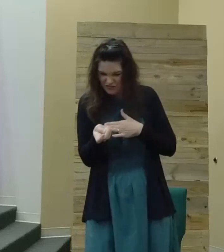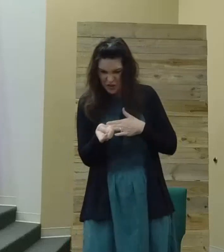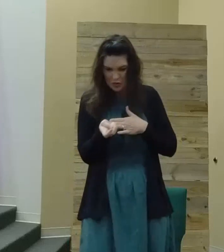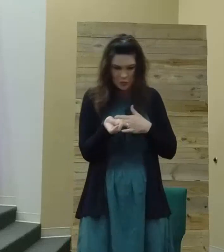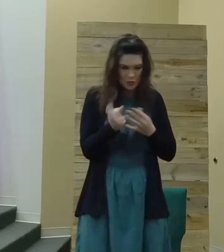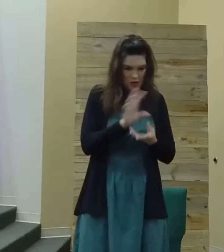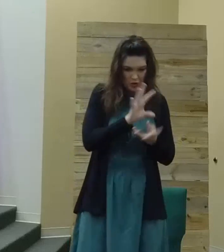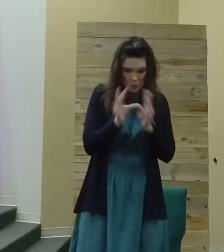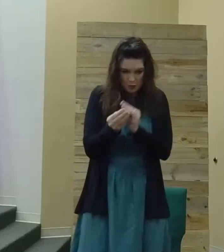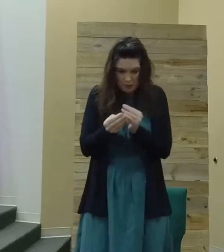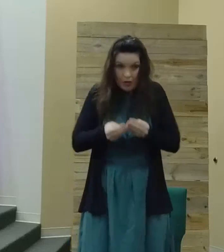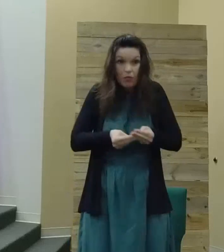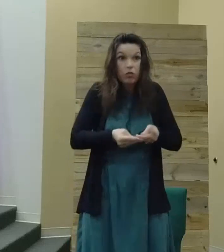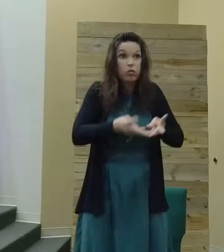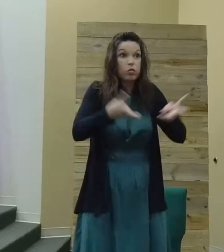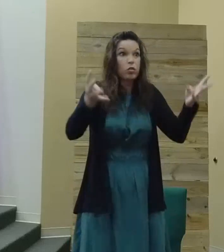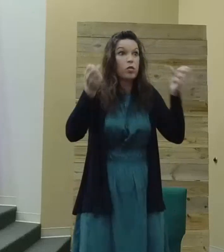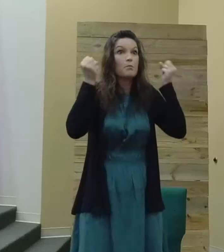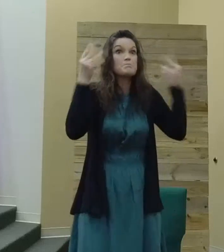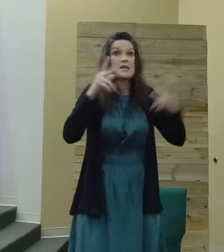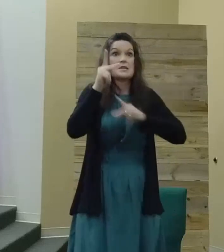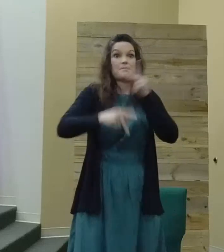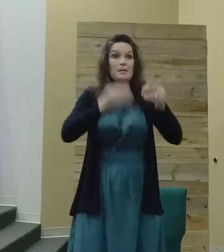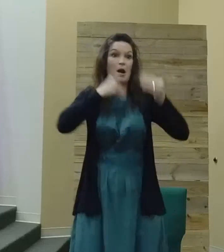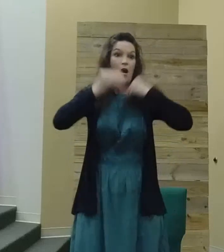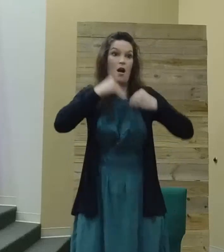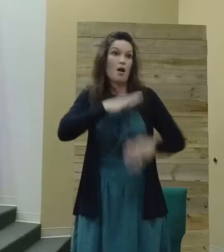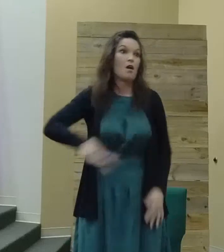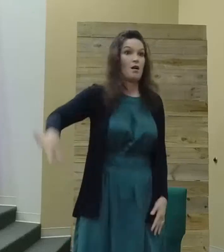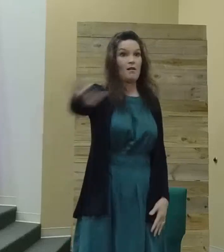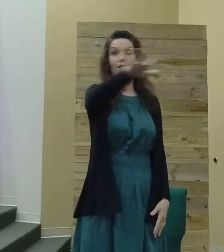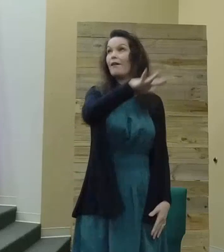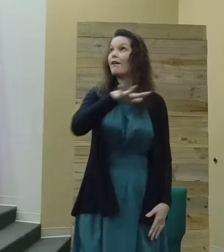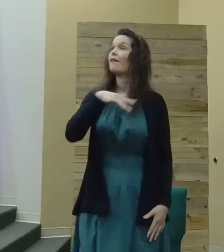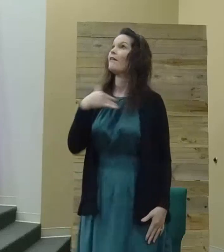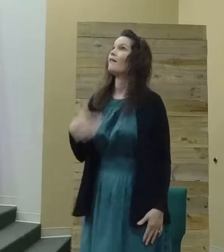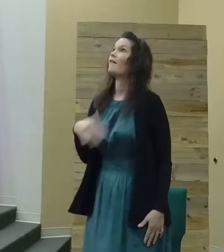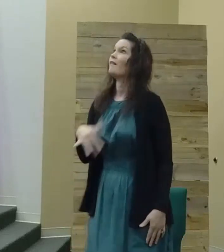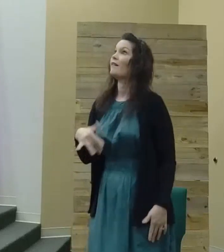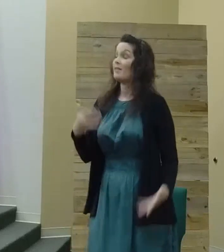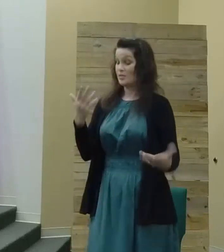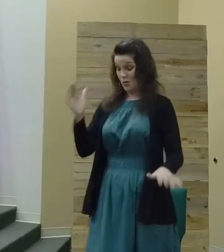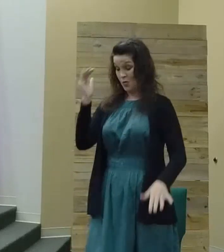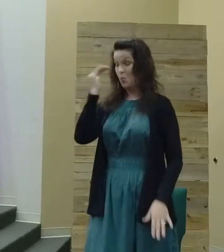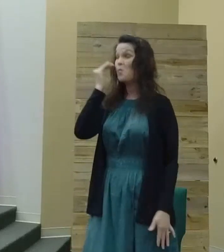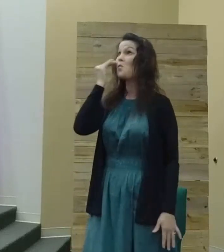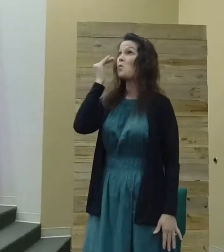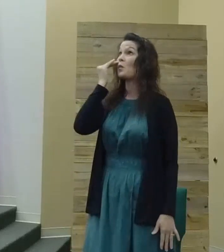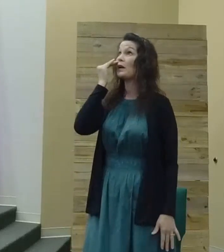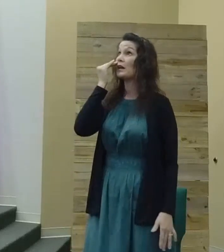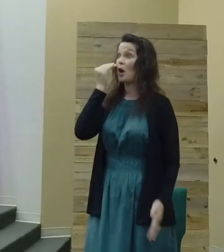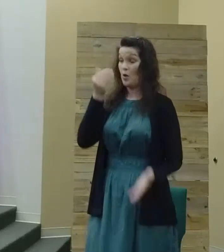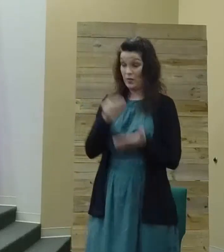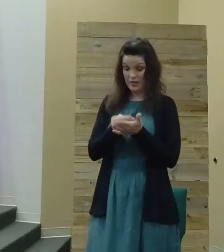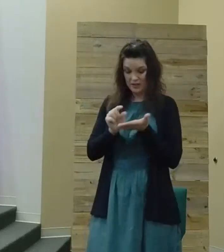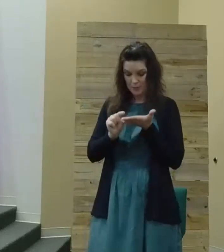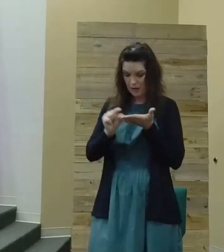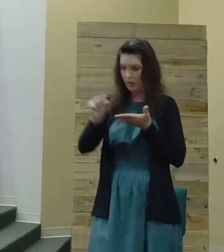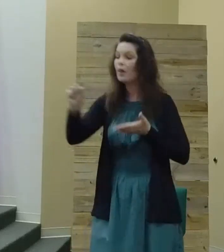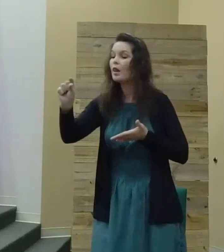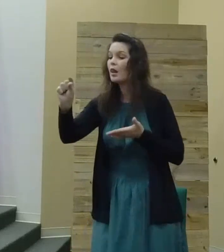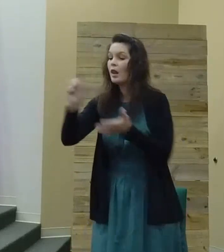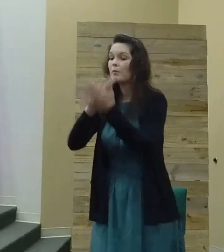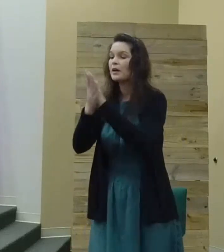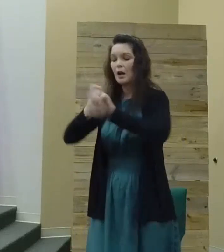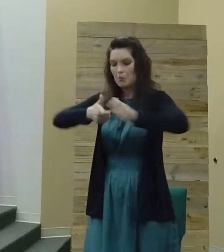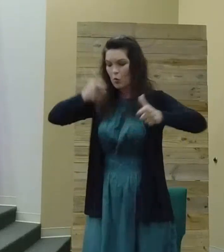fish and fed thousands. So we know that you can take what is little and make